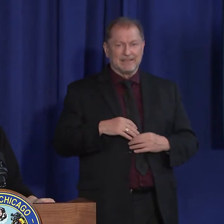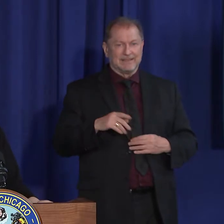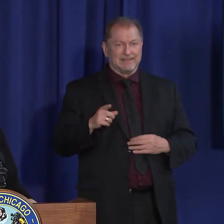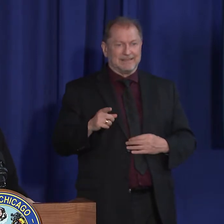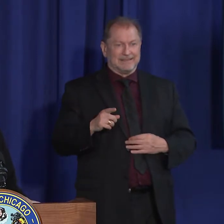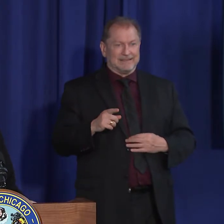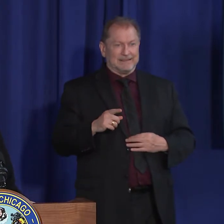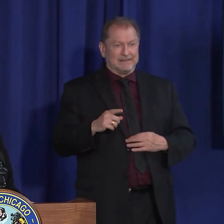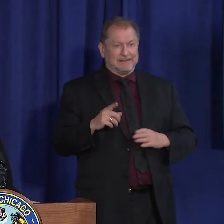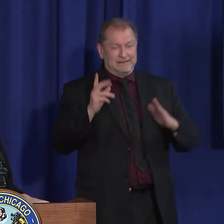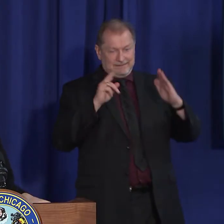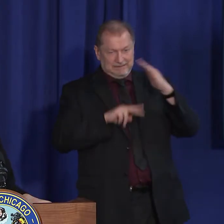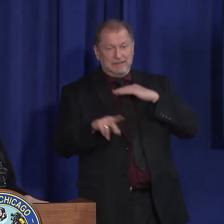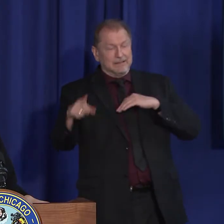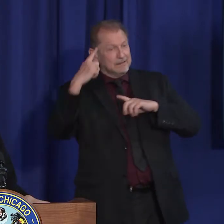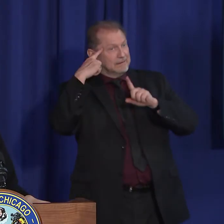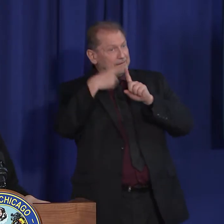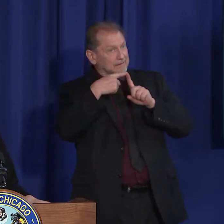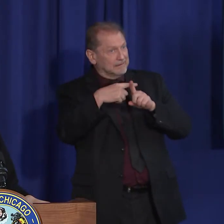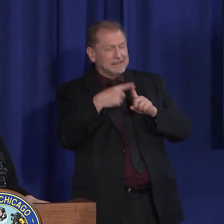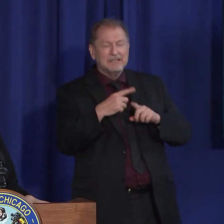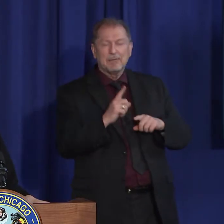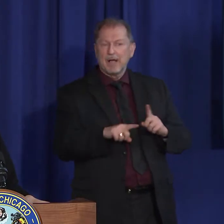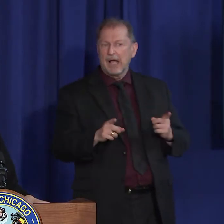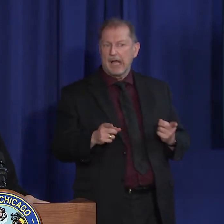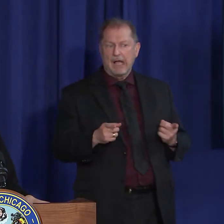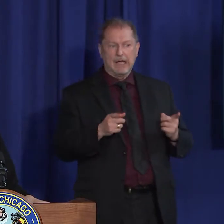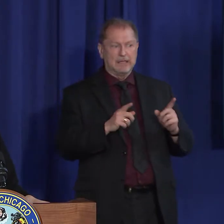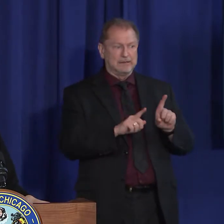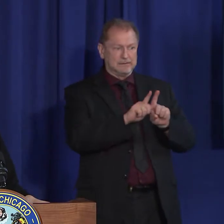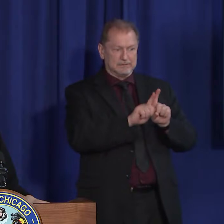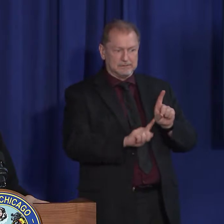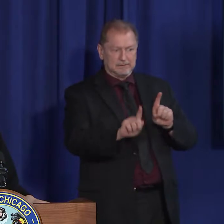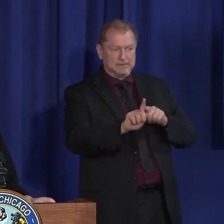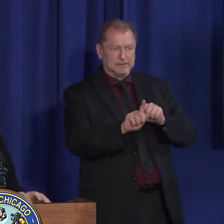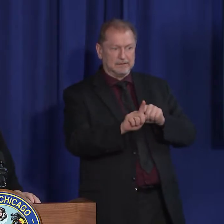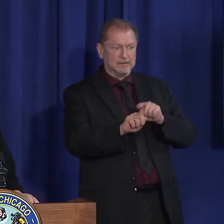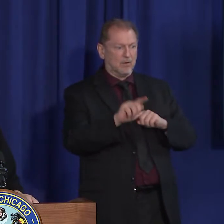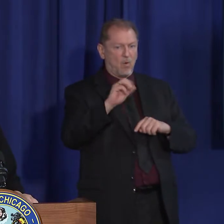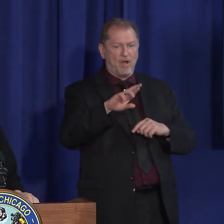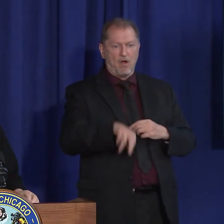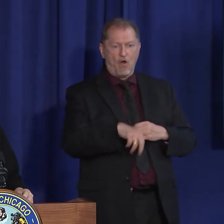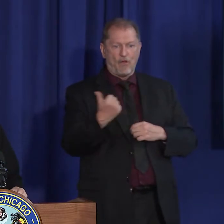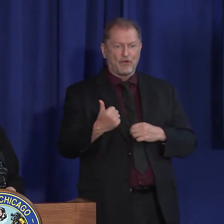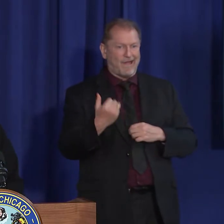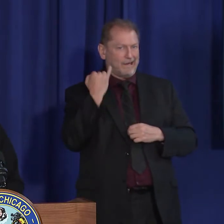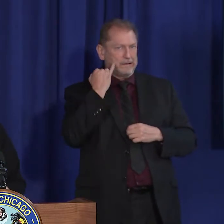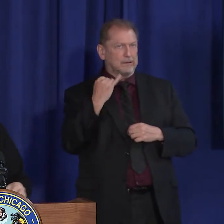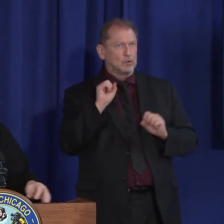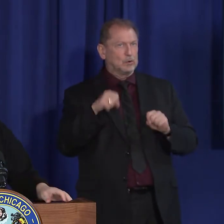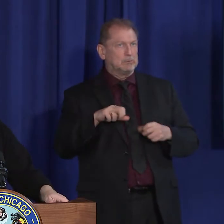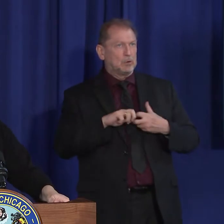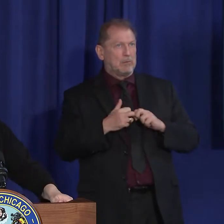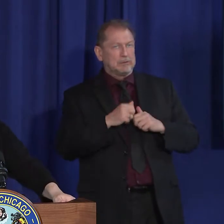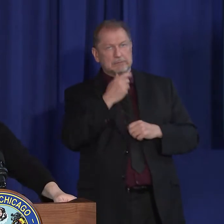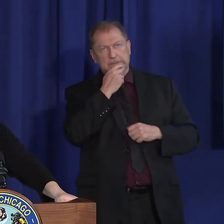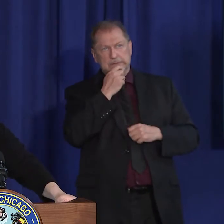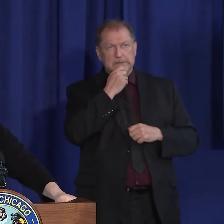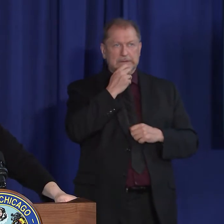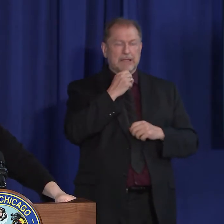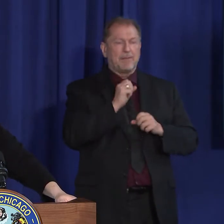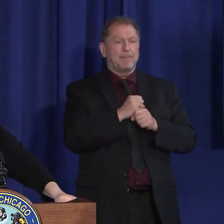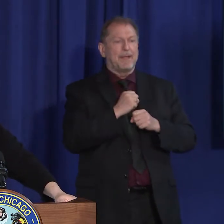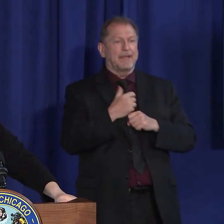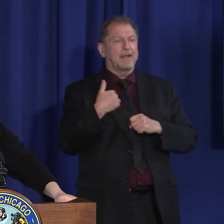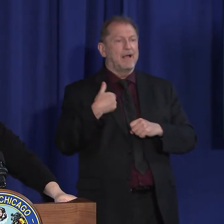is, aside from another variant, are there behavioral things or other things that could put us on